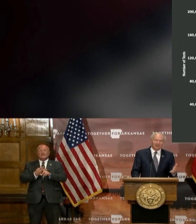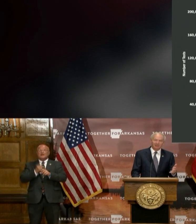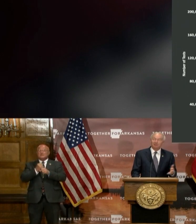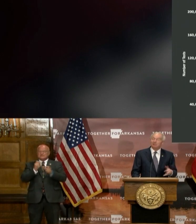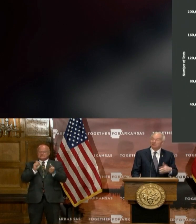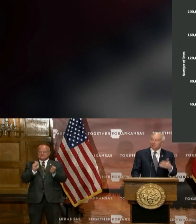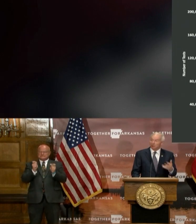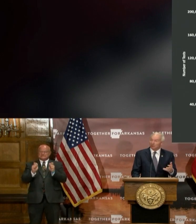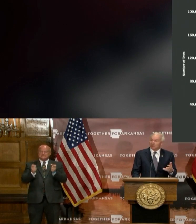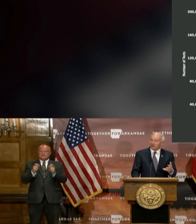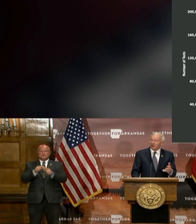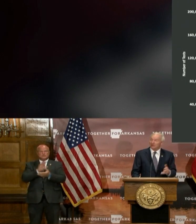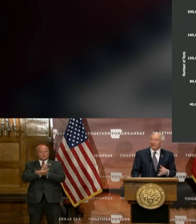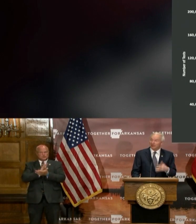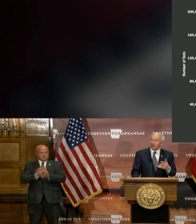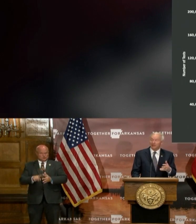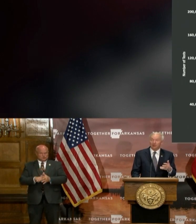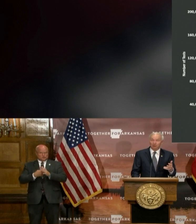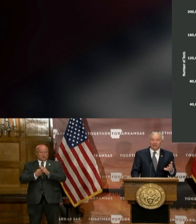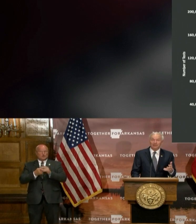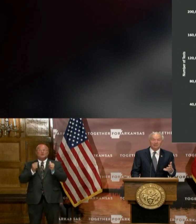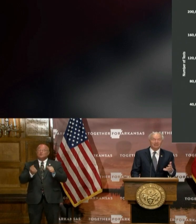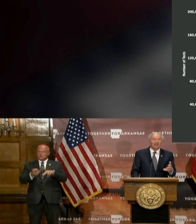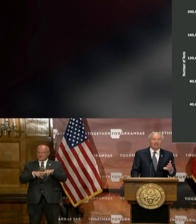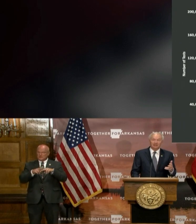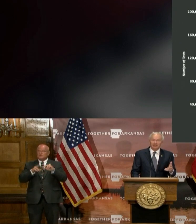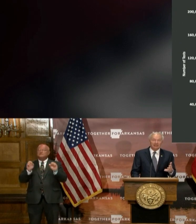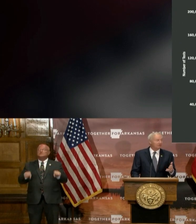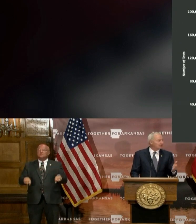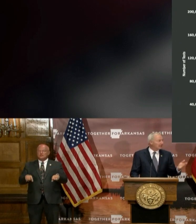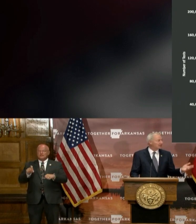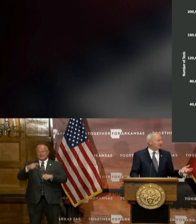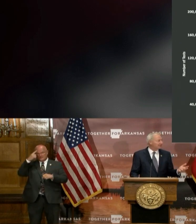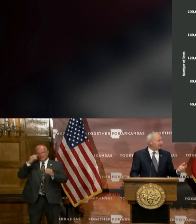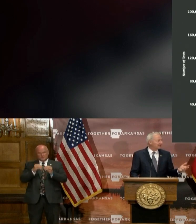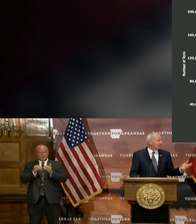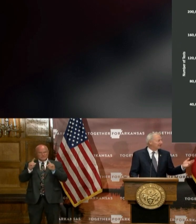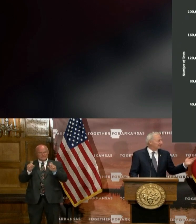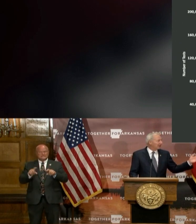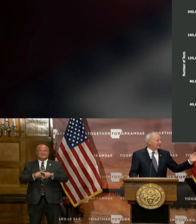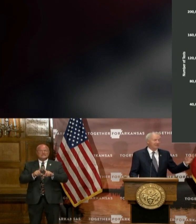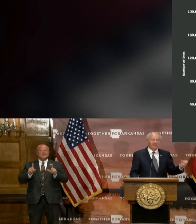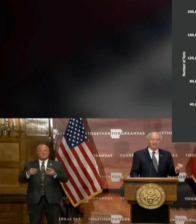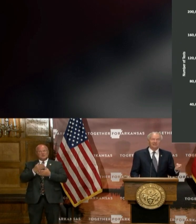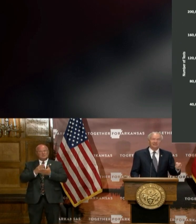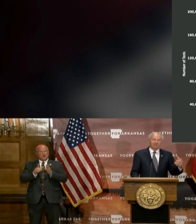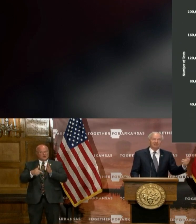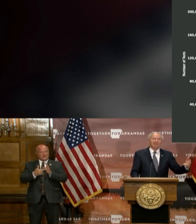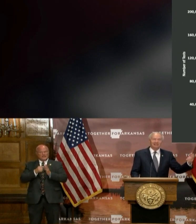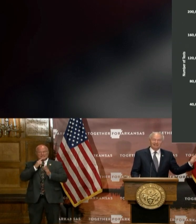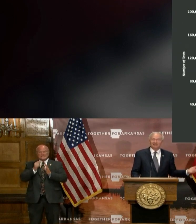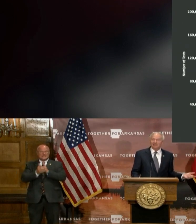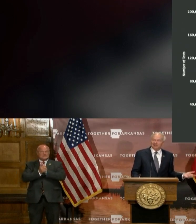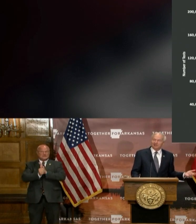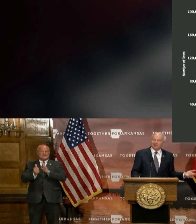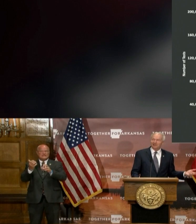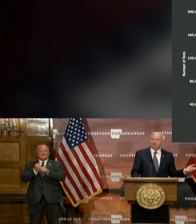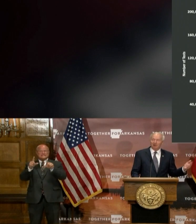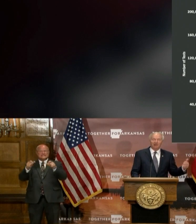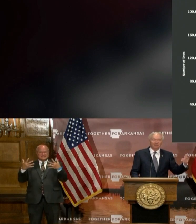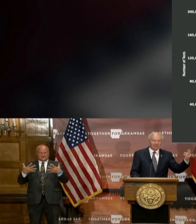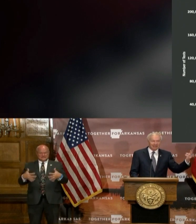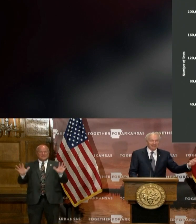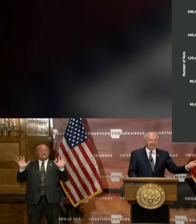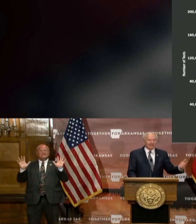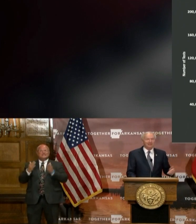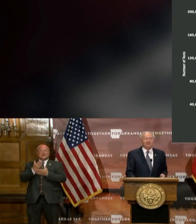some adjustments, but school is starting. That could increase the need for testing, but part of this is the ability to get the test done, and